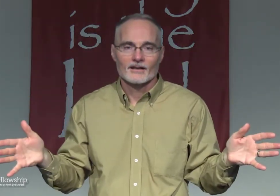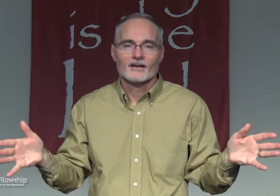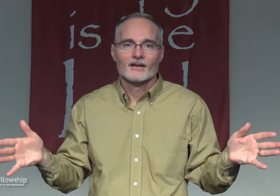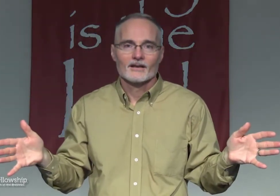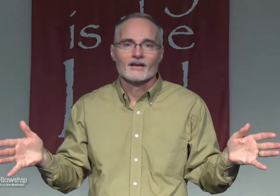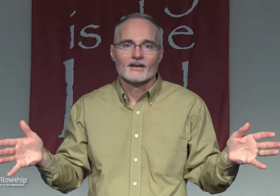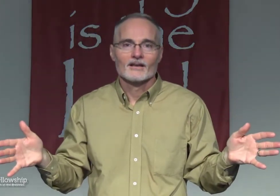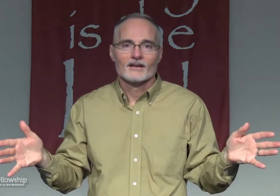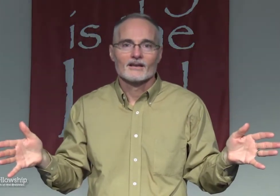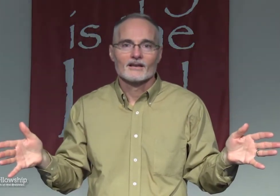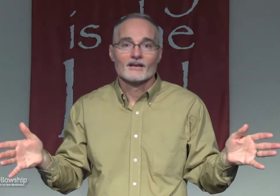you can do nothing.